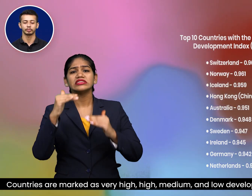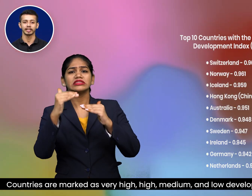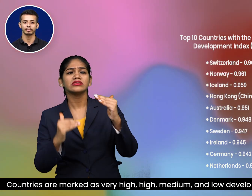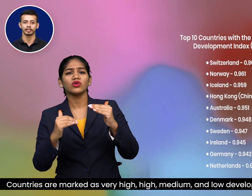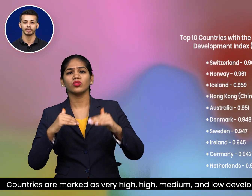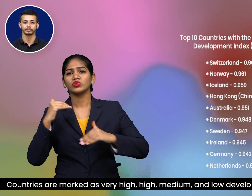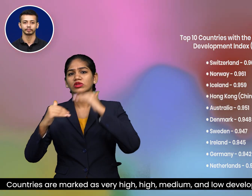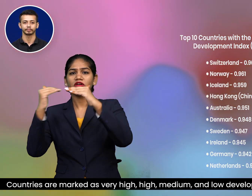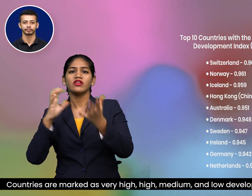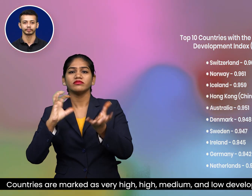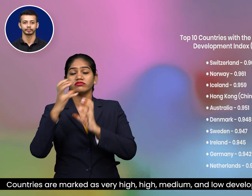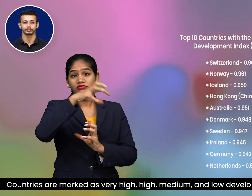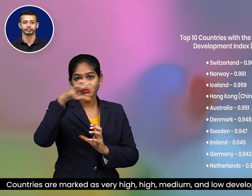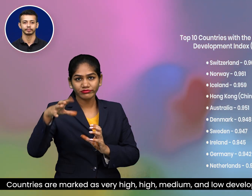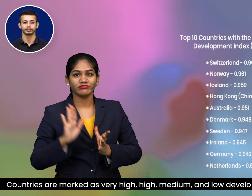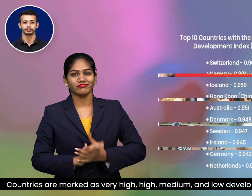countries respectively.